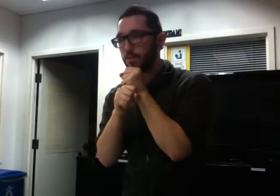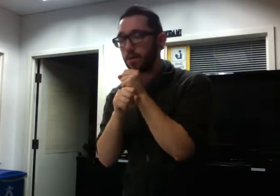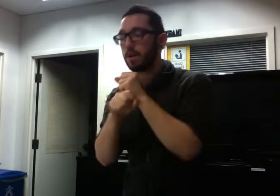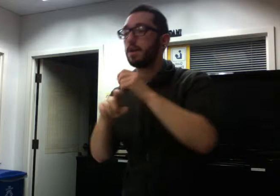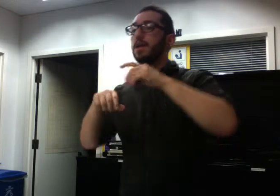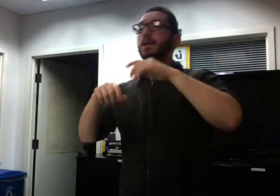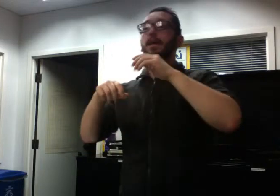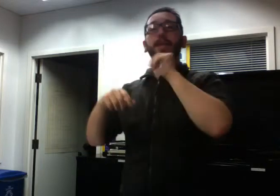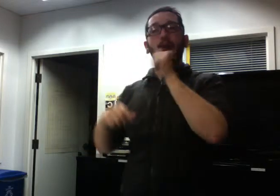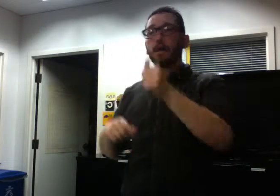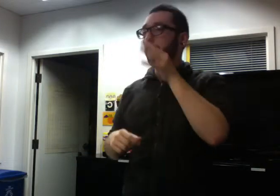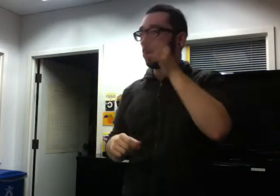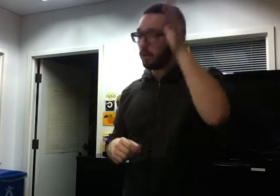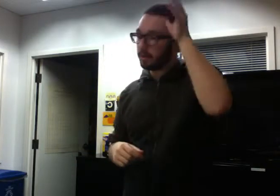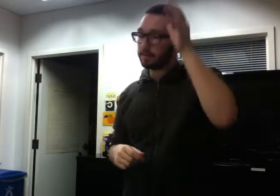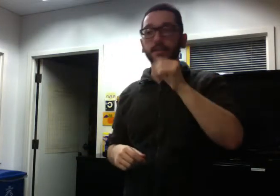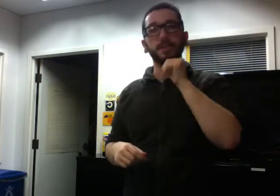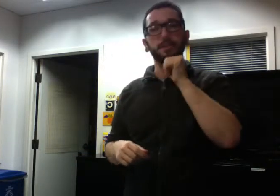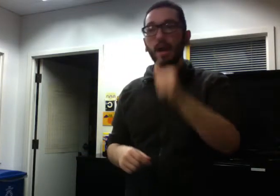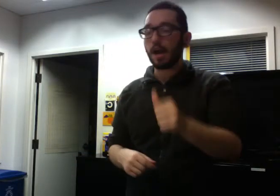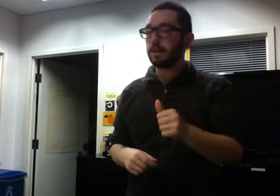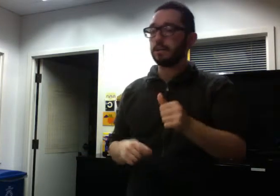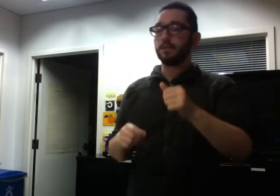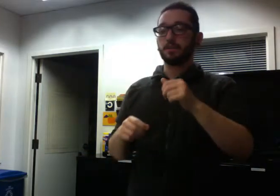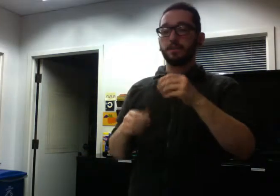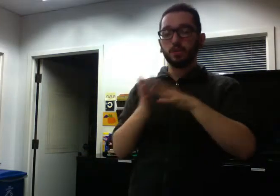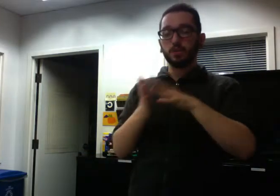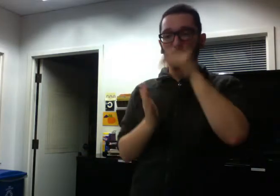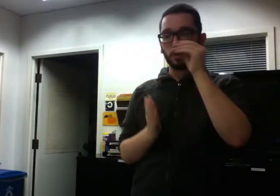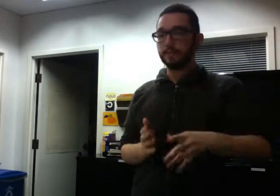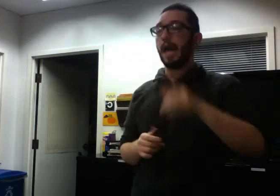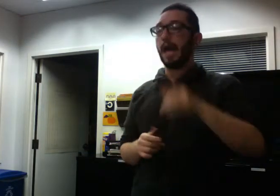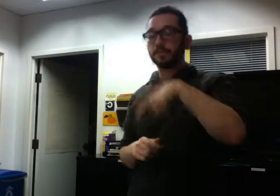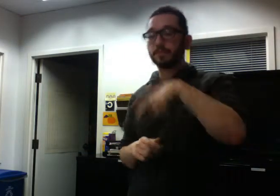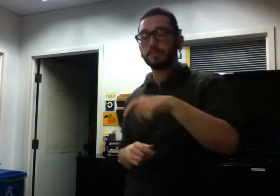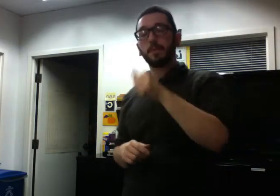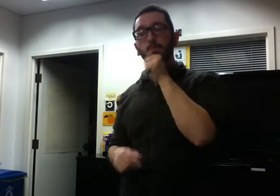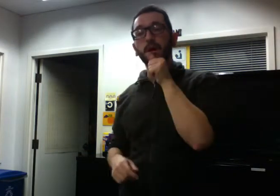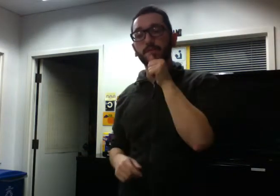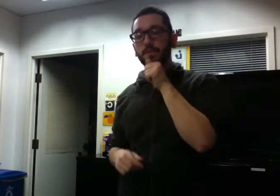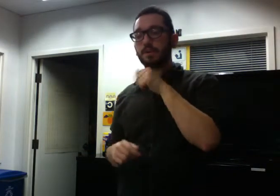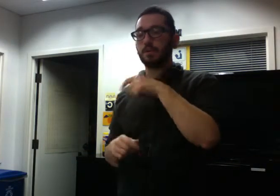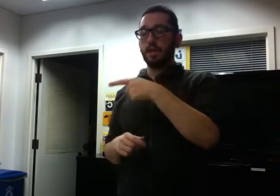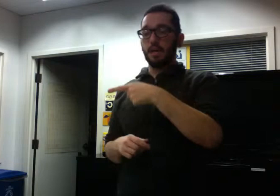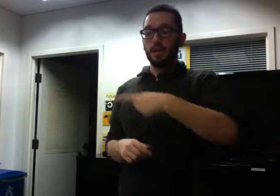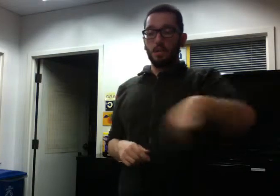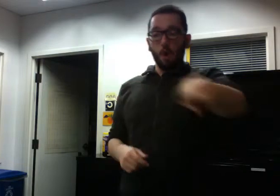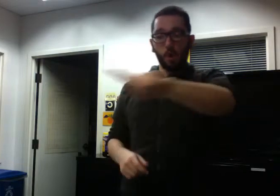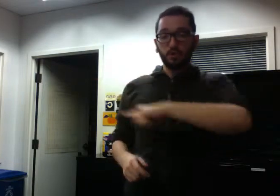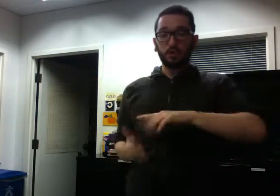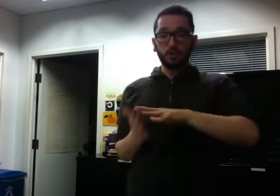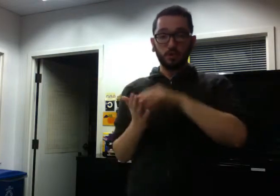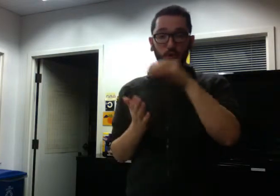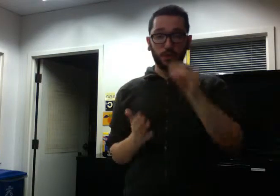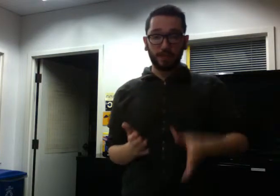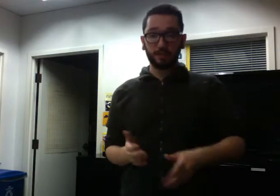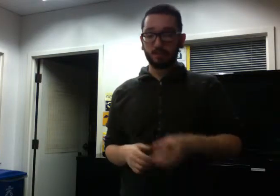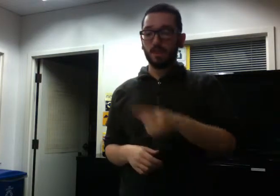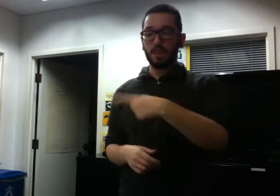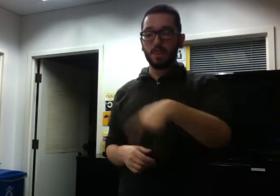this." At the end of the year, it was found that these students tested significantly higher than all of the students